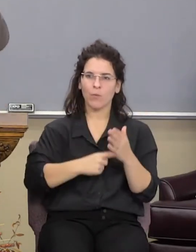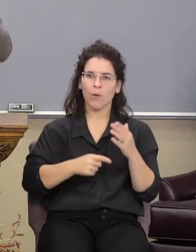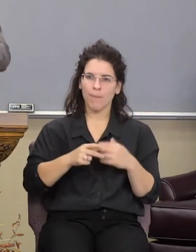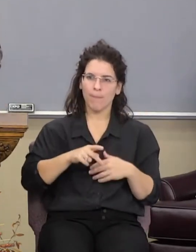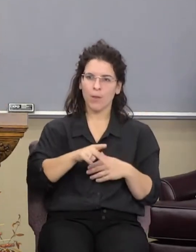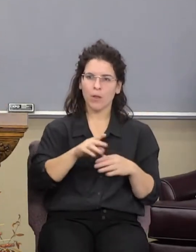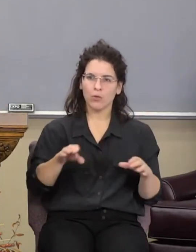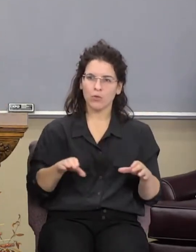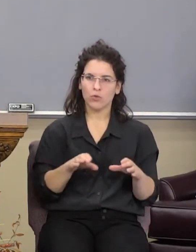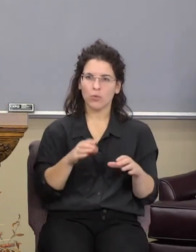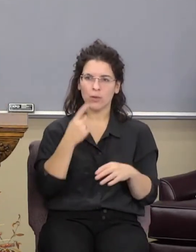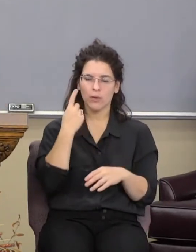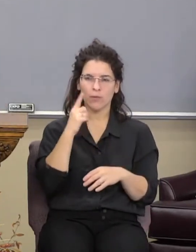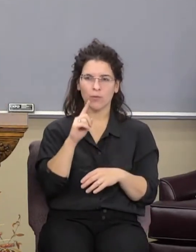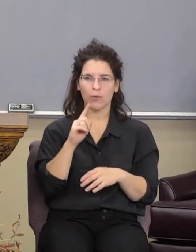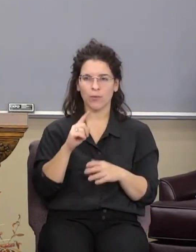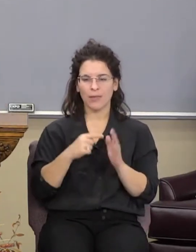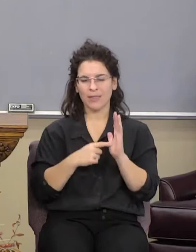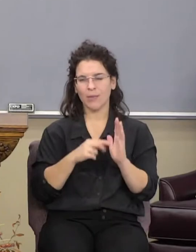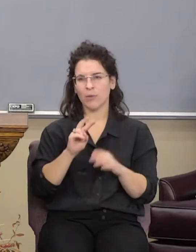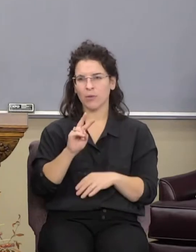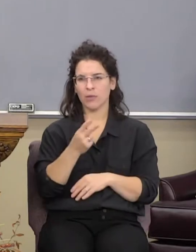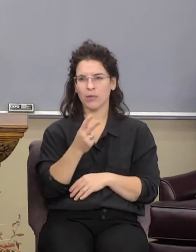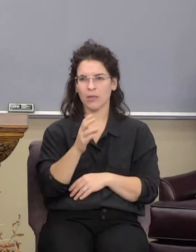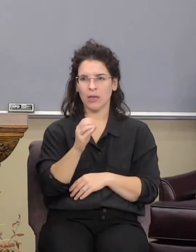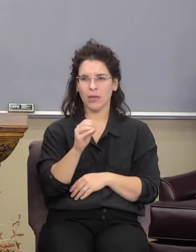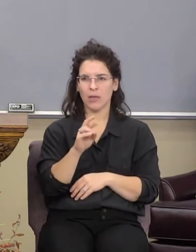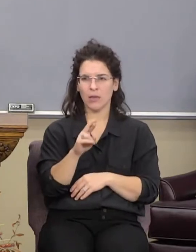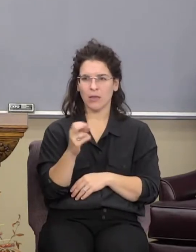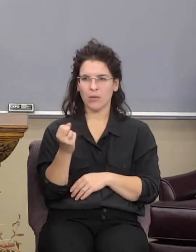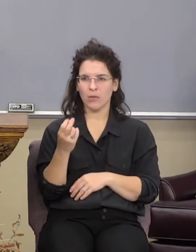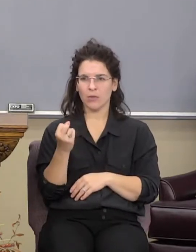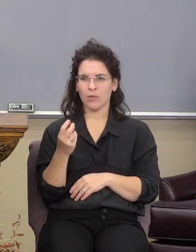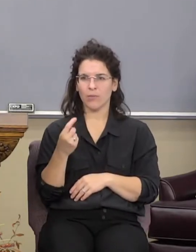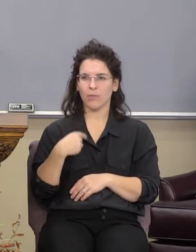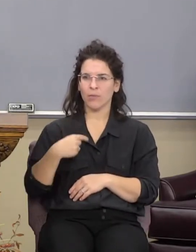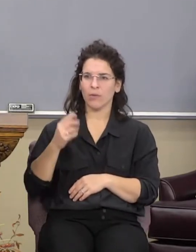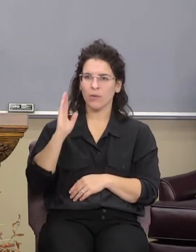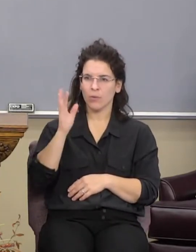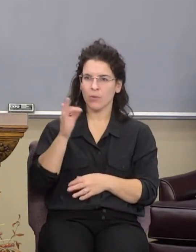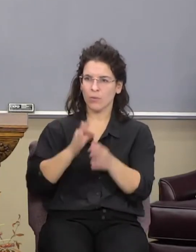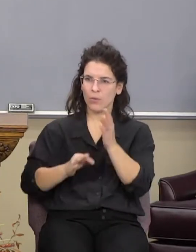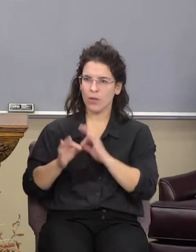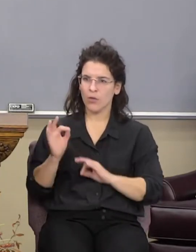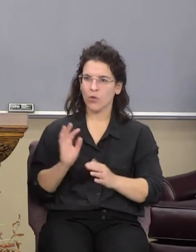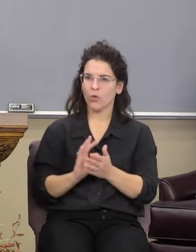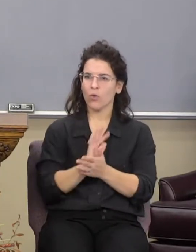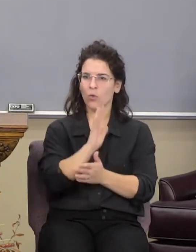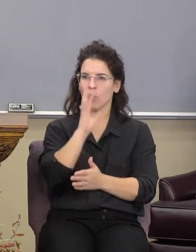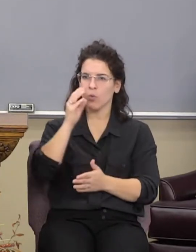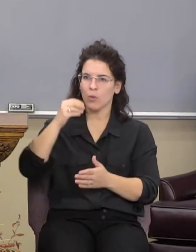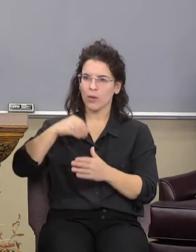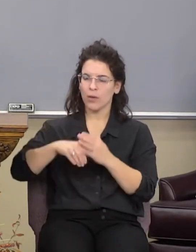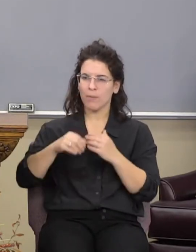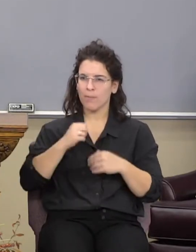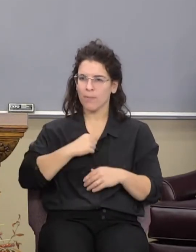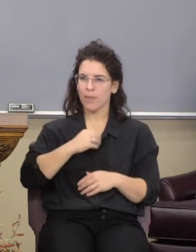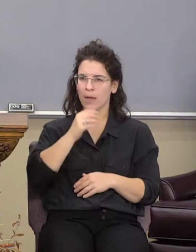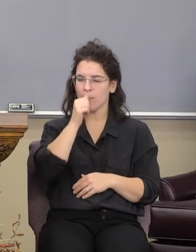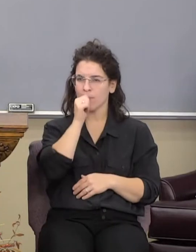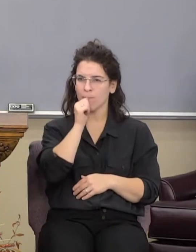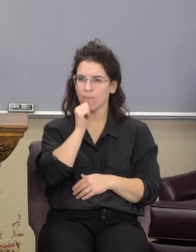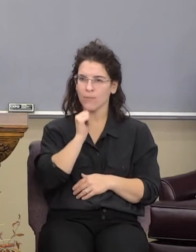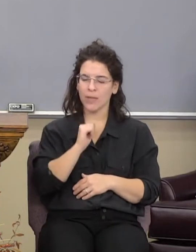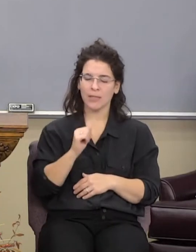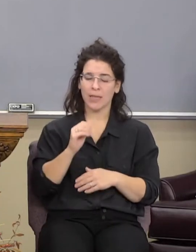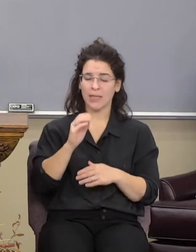example, in 2 Corinthians chapter 12, when he talks about, I would rather glory in mine infirmities. Because as a